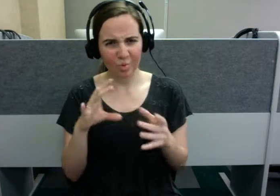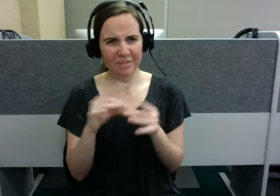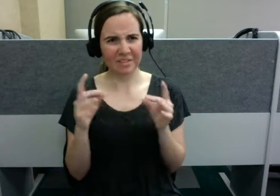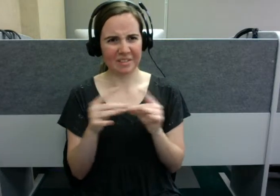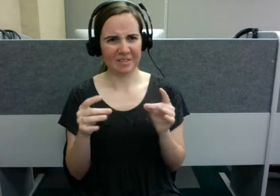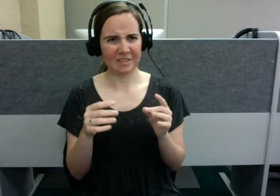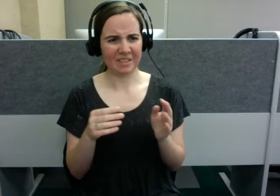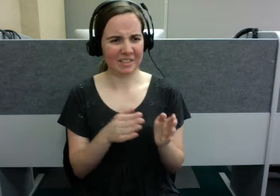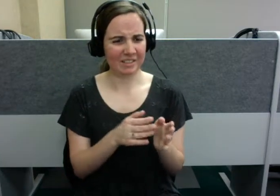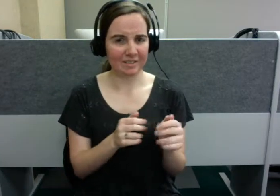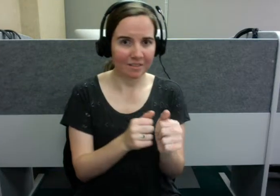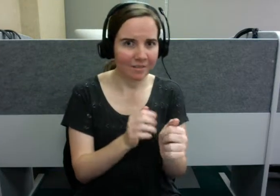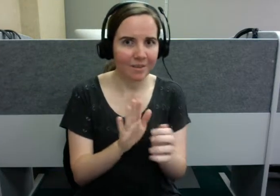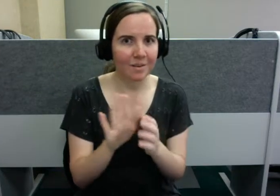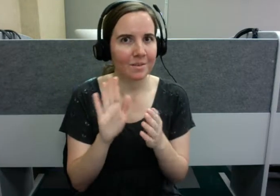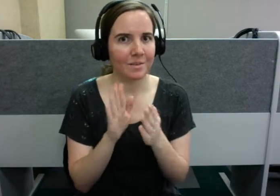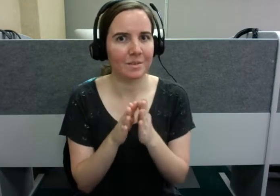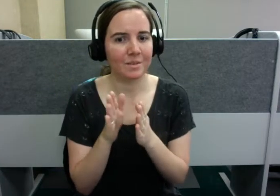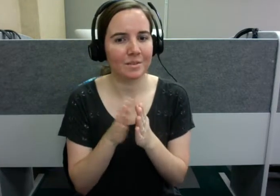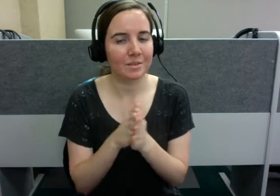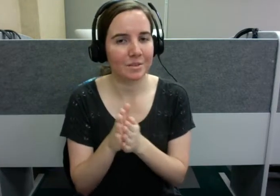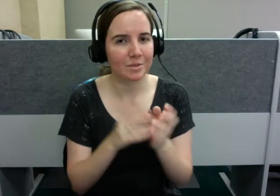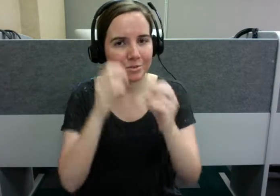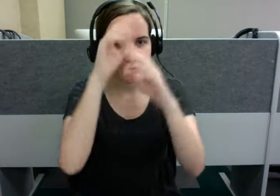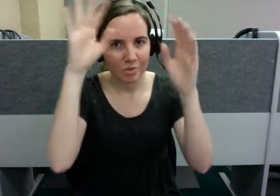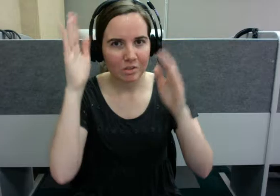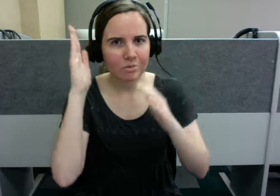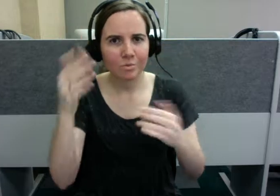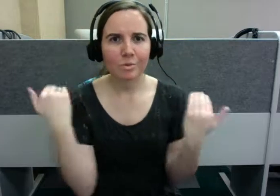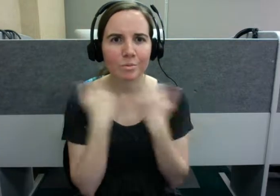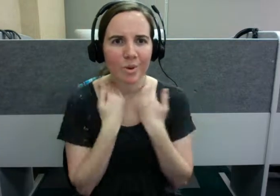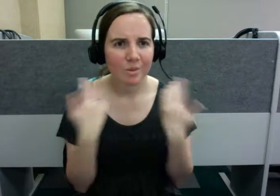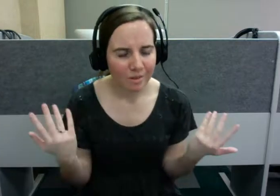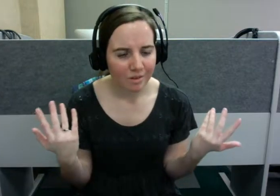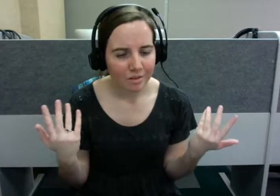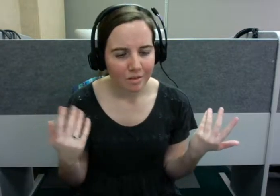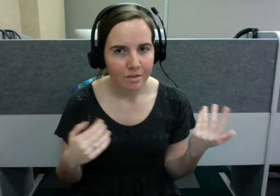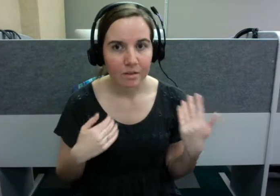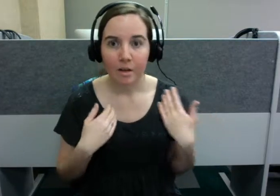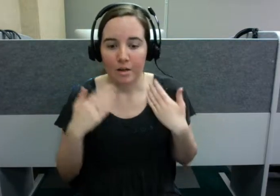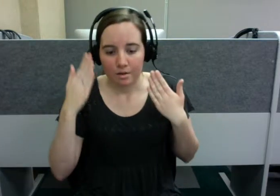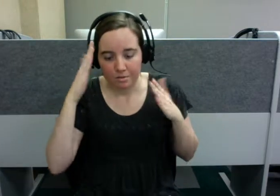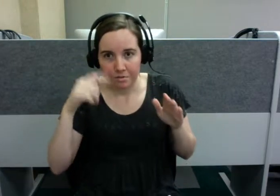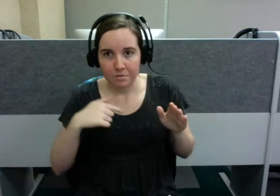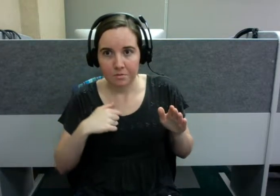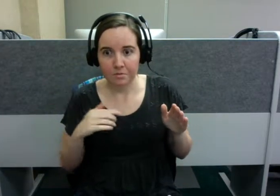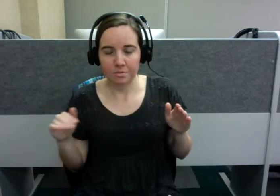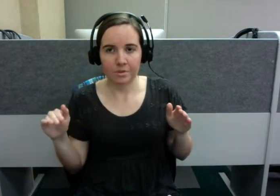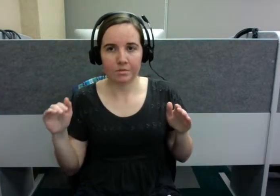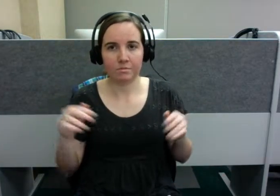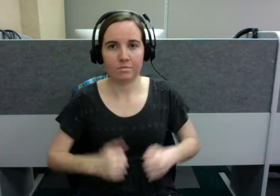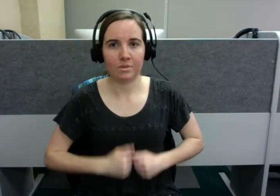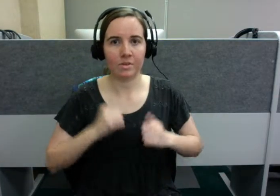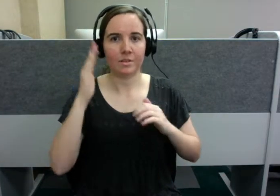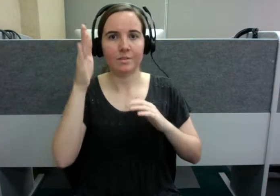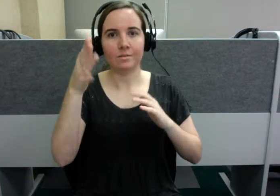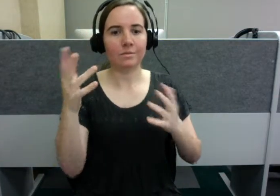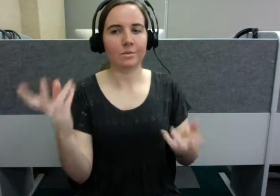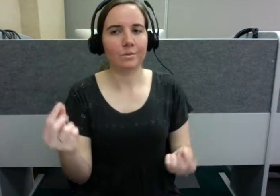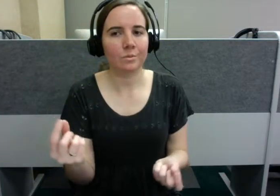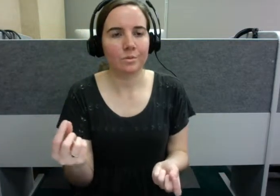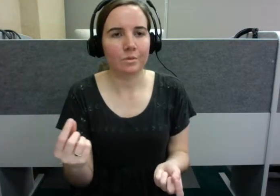Follow your dreams and go broke, right? I mean, that's all I heard growing up. I didn't know what to do with my life, but I was told if you follow your passion, it's going to work out.